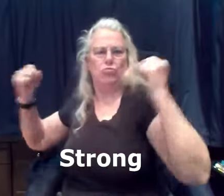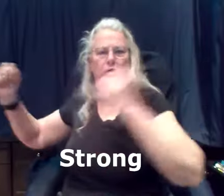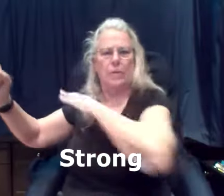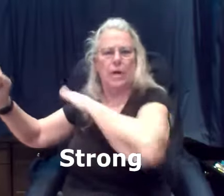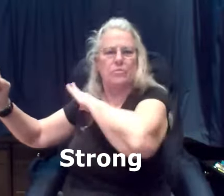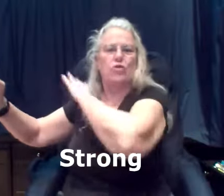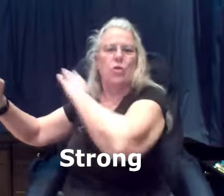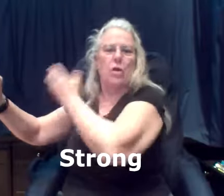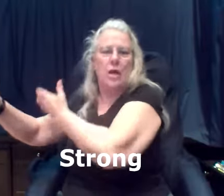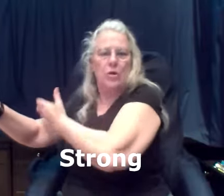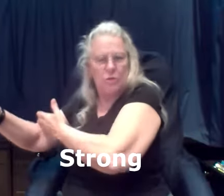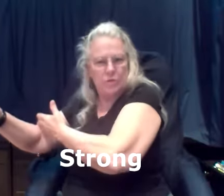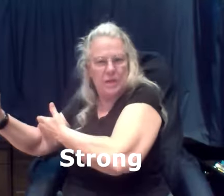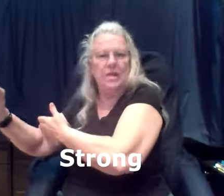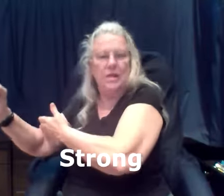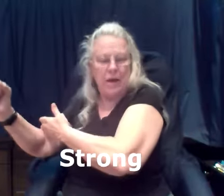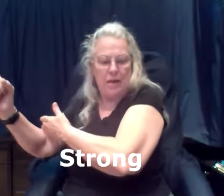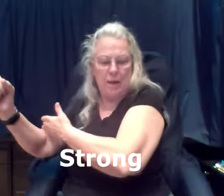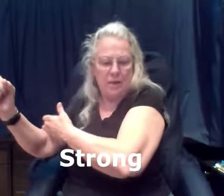I'm strong. You're designating that muscle.